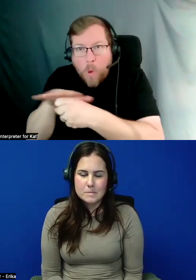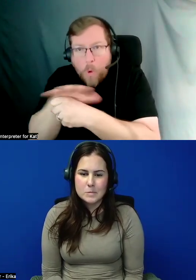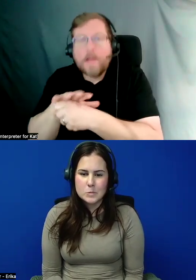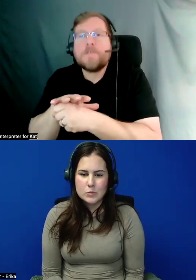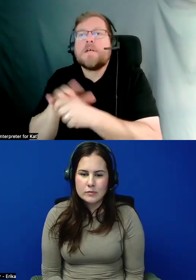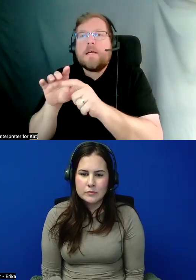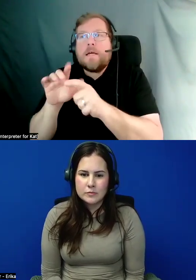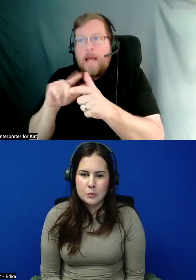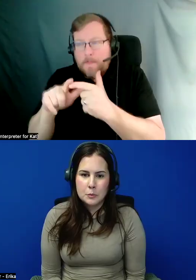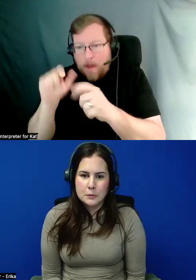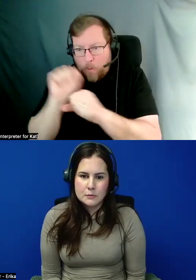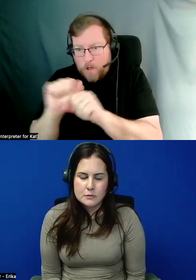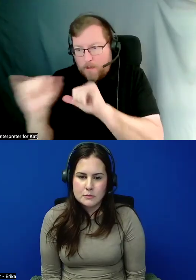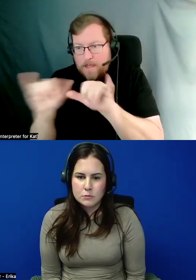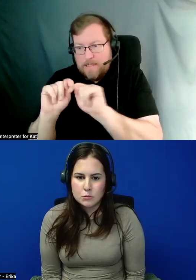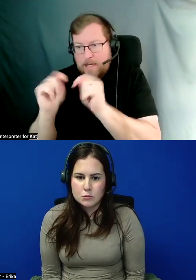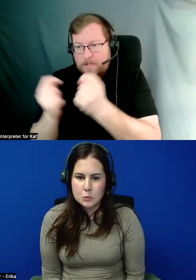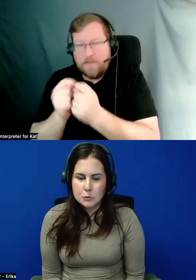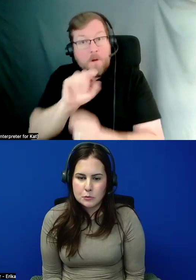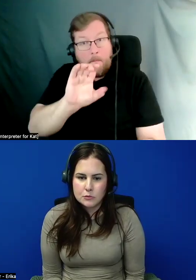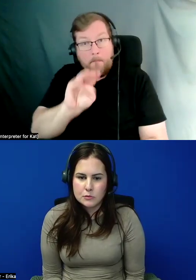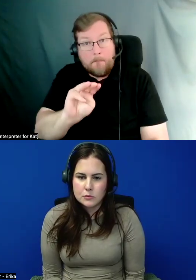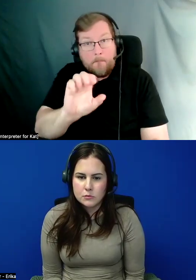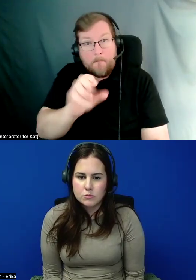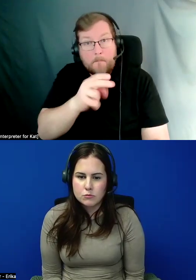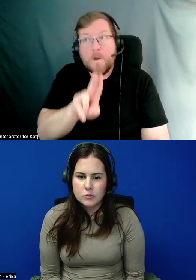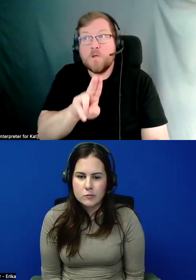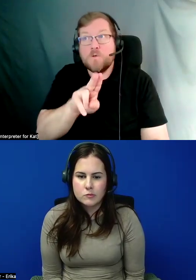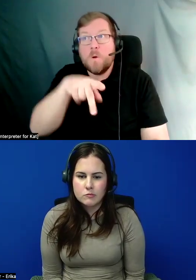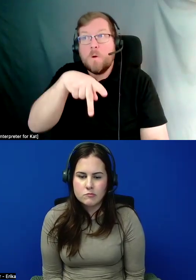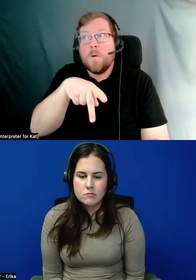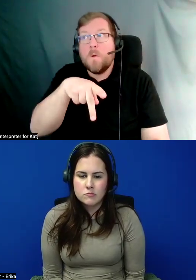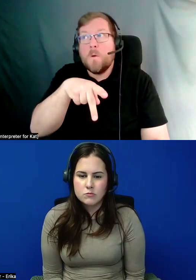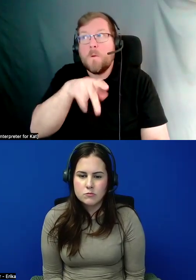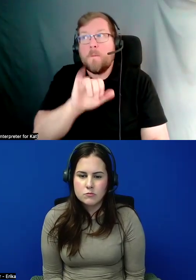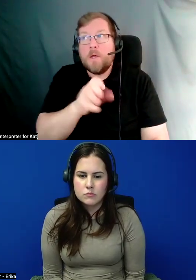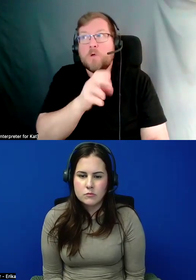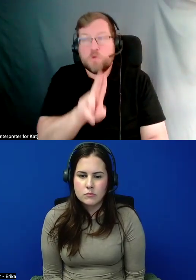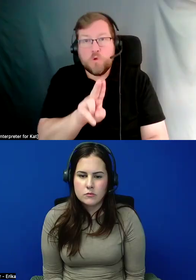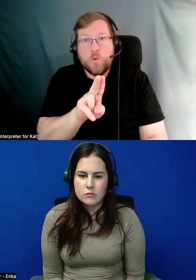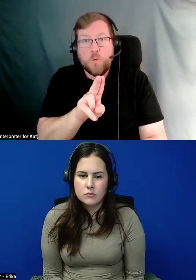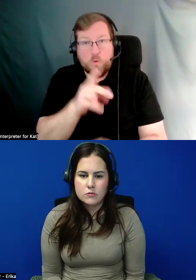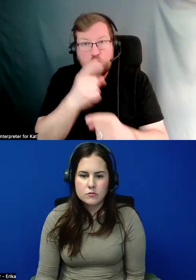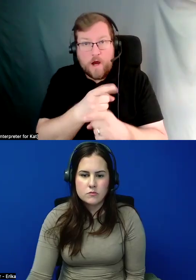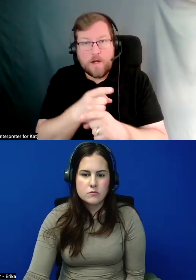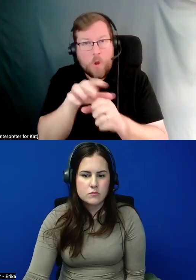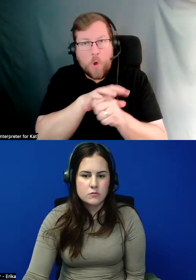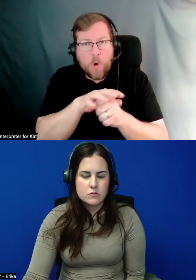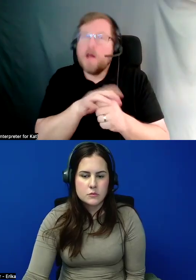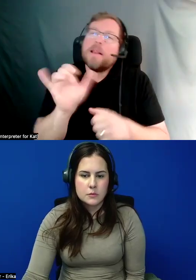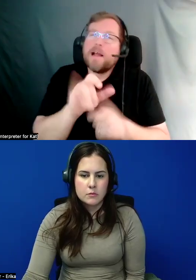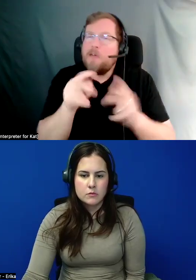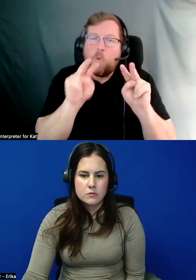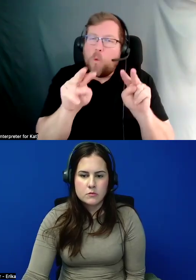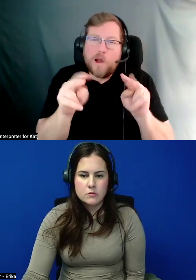same team from Machu Picchu because they are locals or whatever. So when I watched the movie a handful of times.